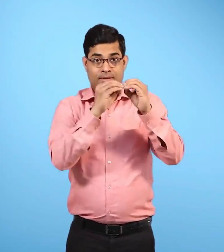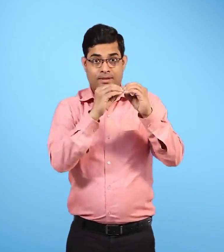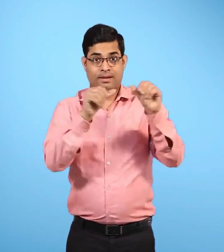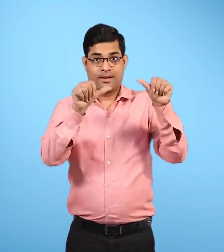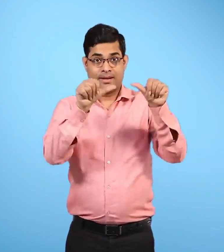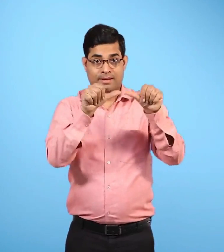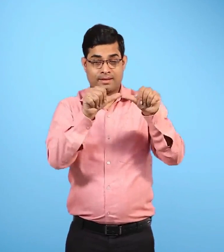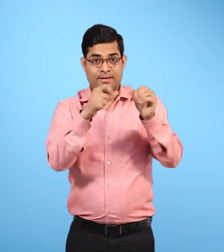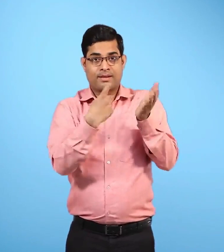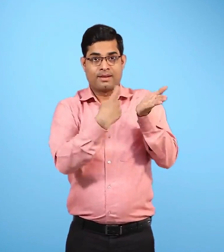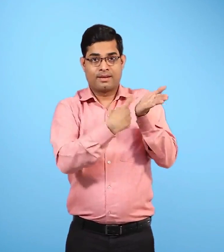Barely.